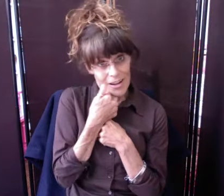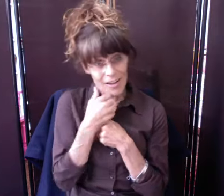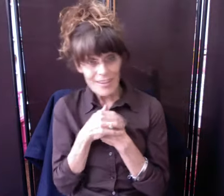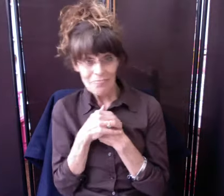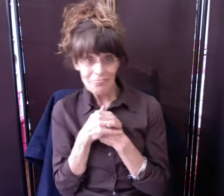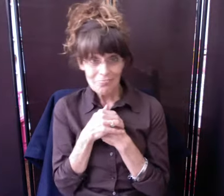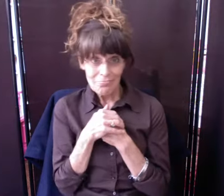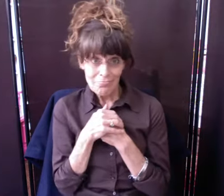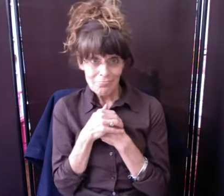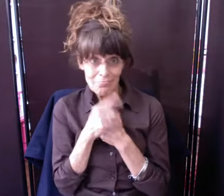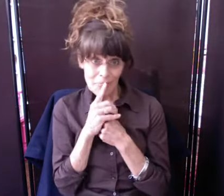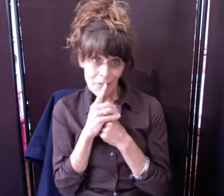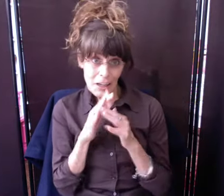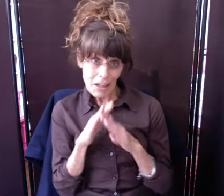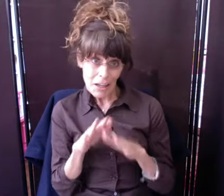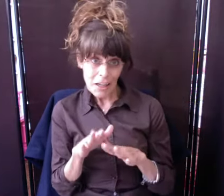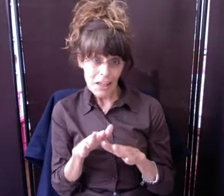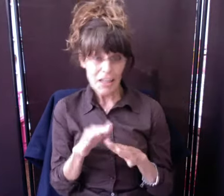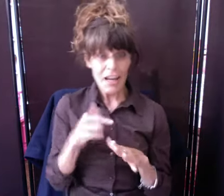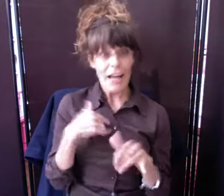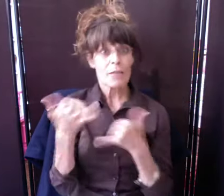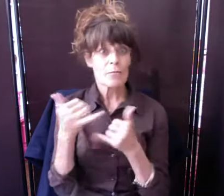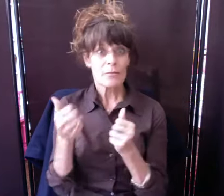like people, I could play in my room for hours by myself.